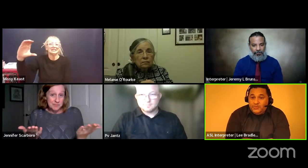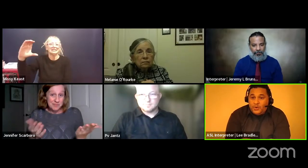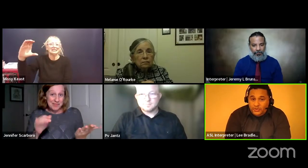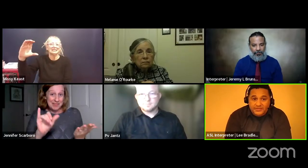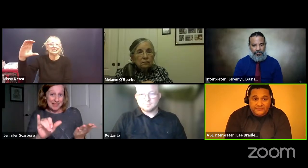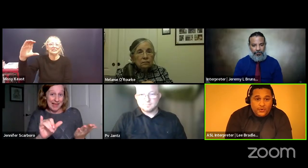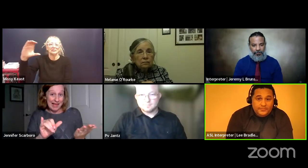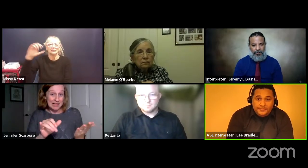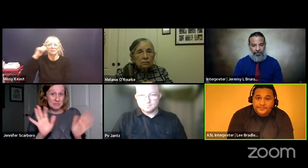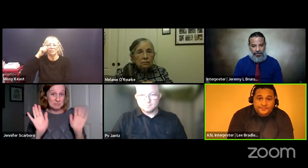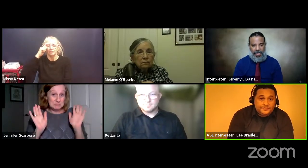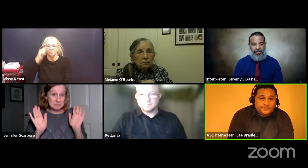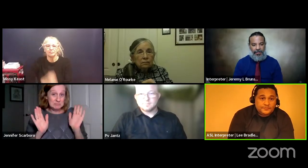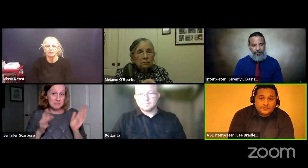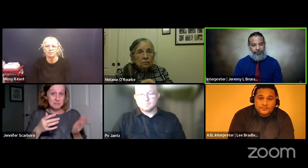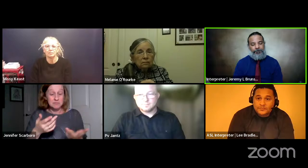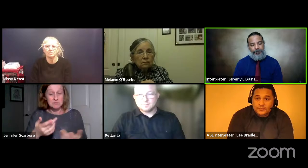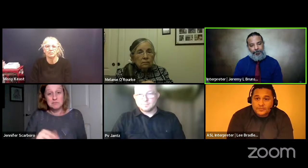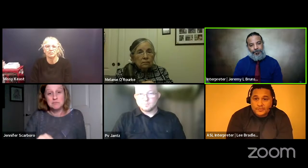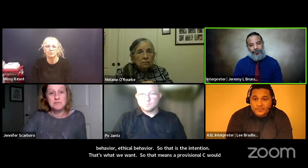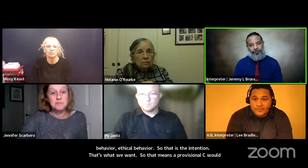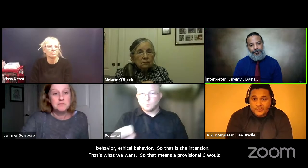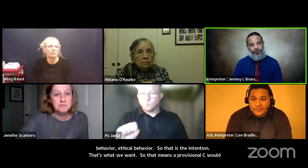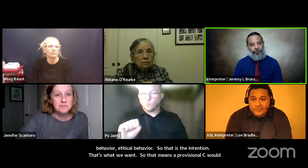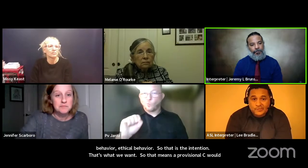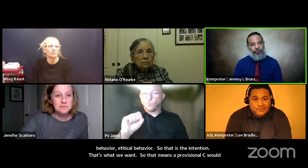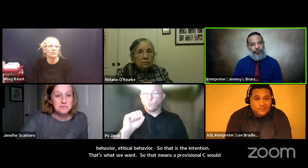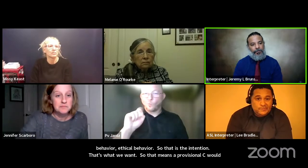would be what we're looking for. Yes.